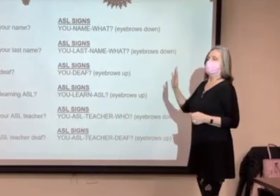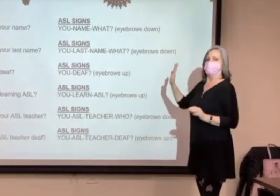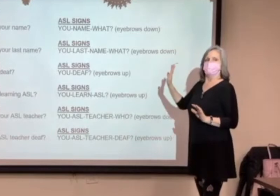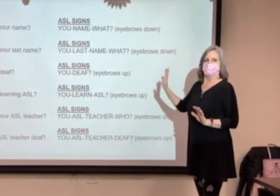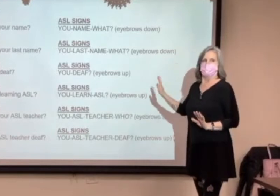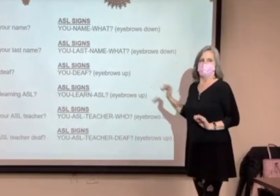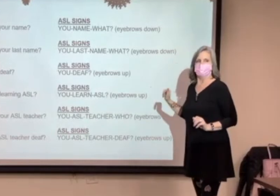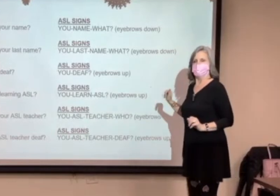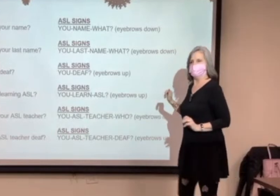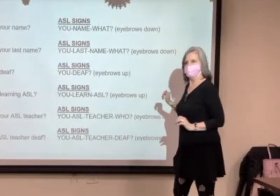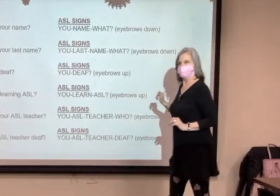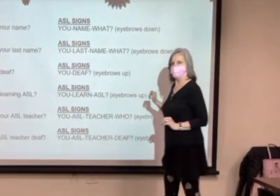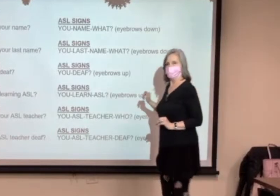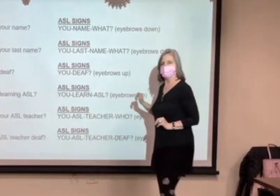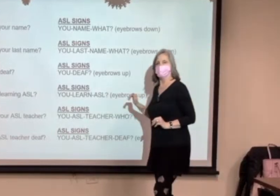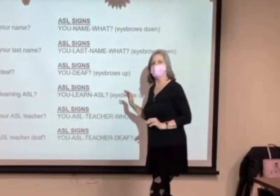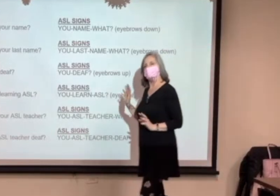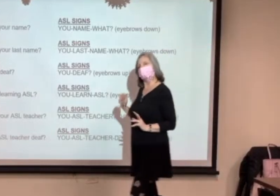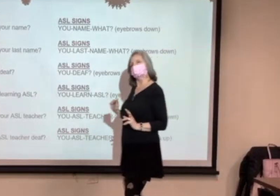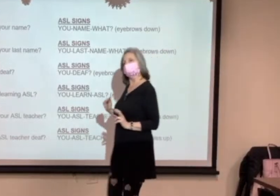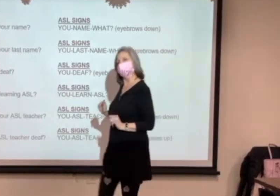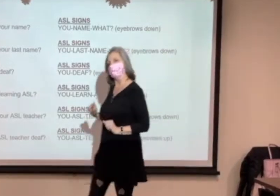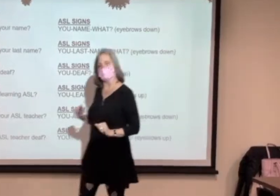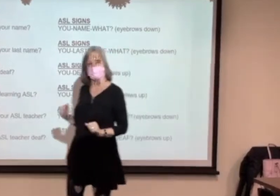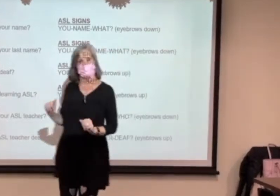So do you want to practice these for a few minutes, or you want me to just go through them one more time?